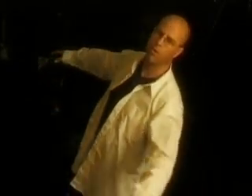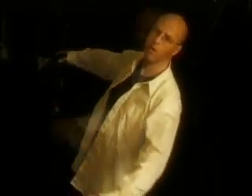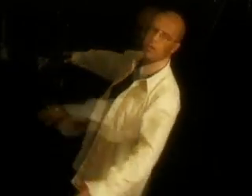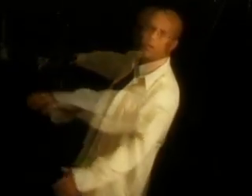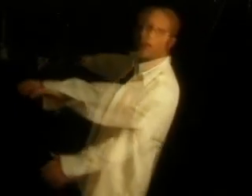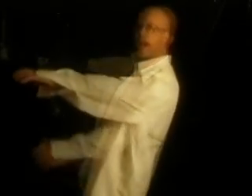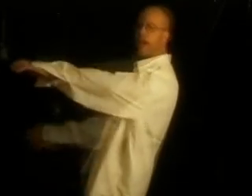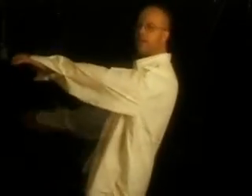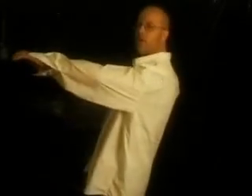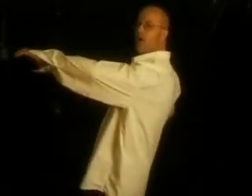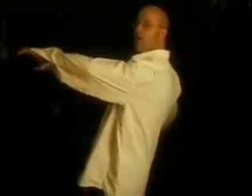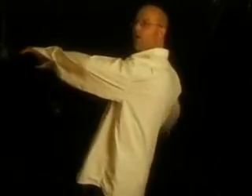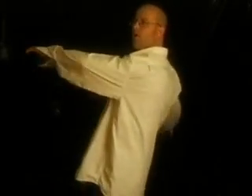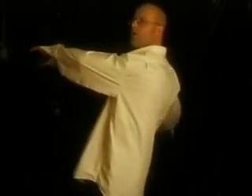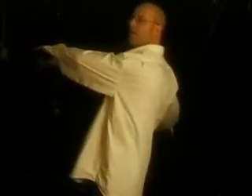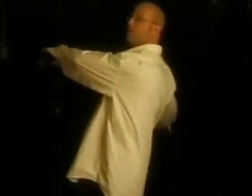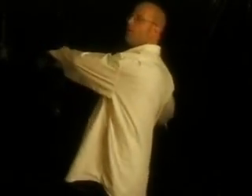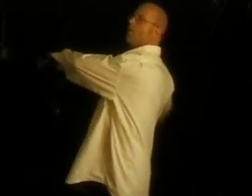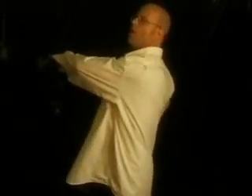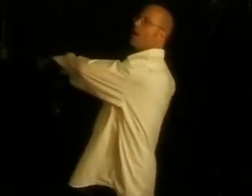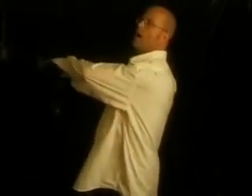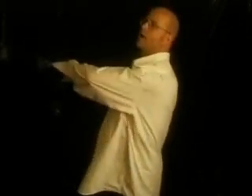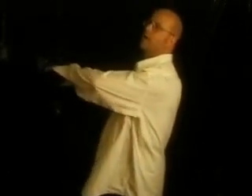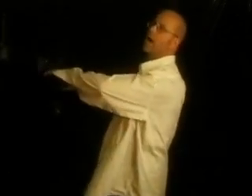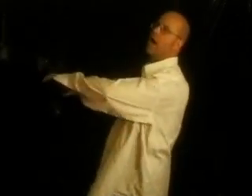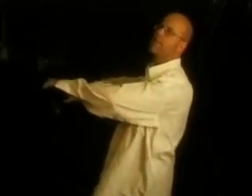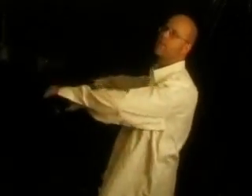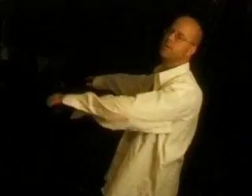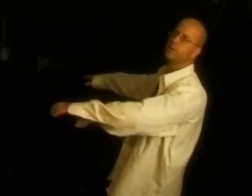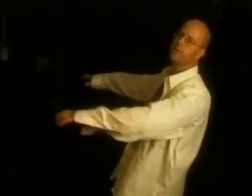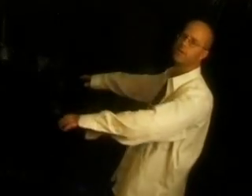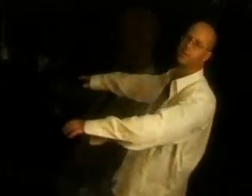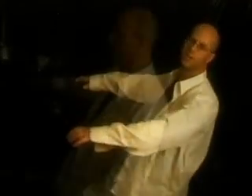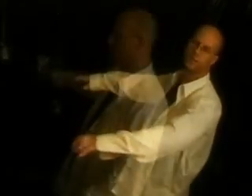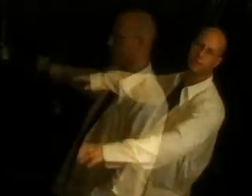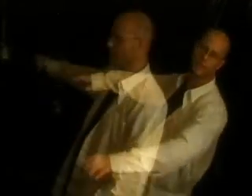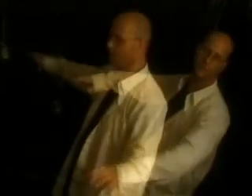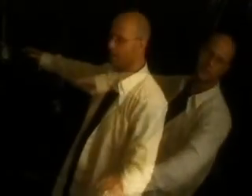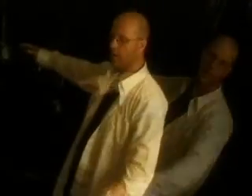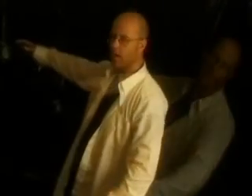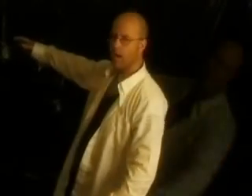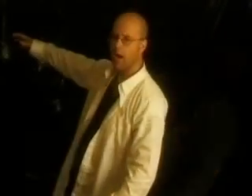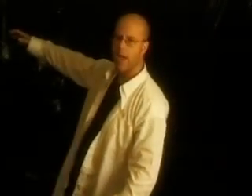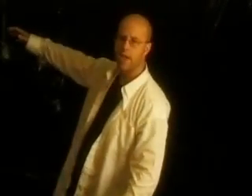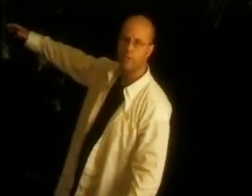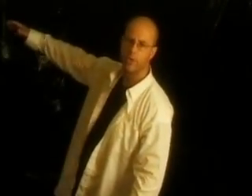Hello. know that you're unhappy. I bring